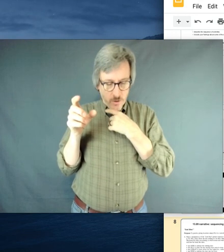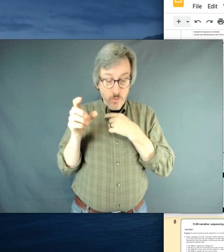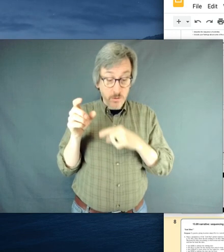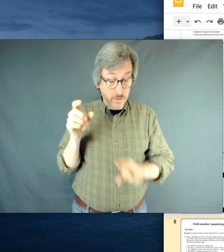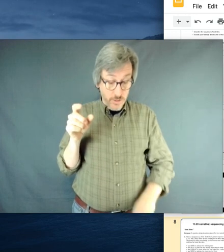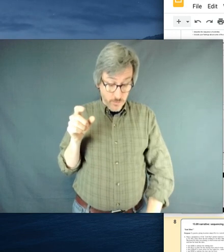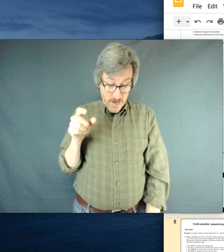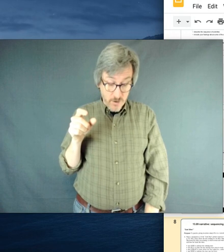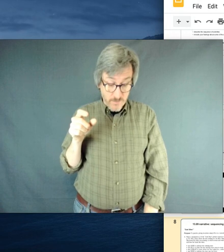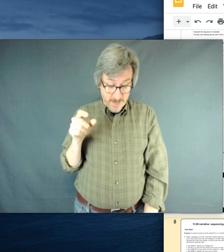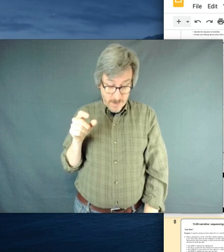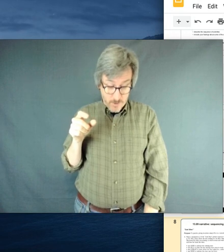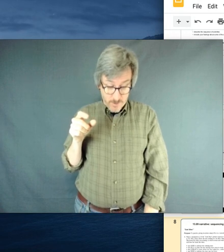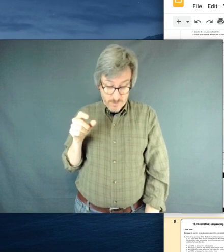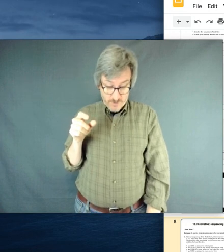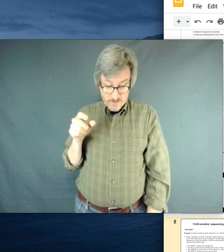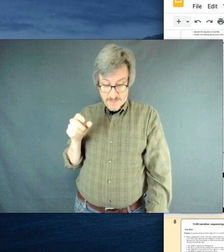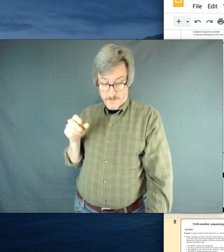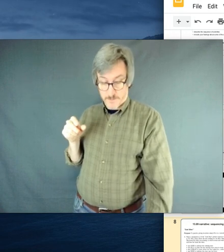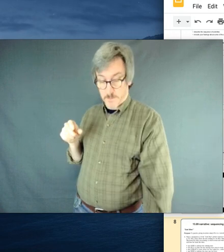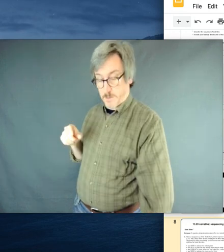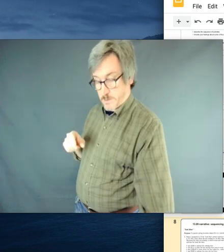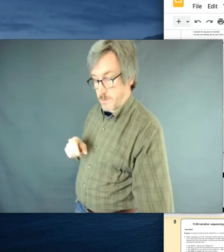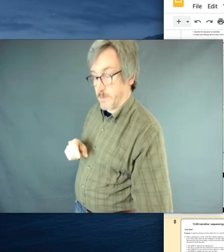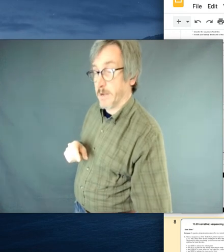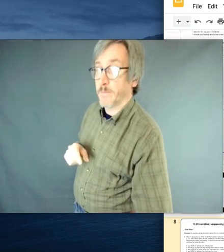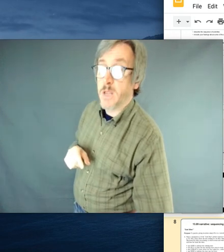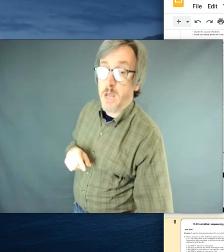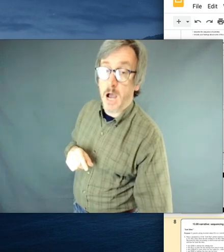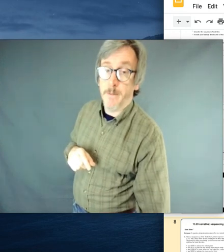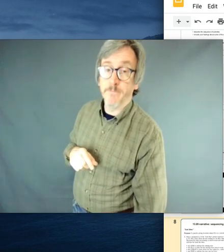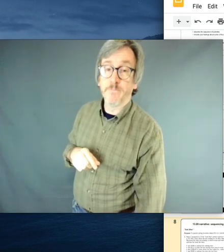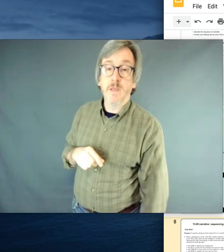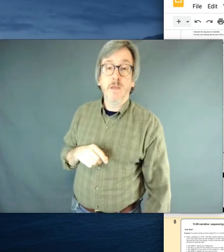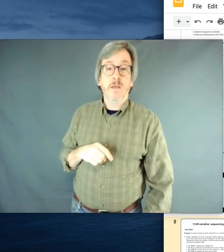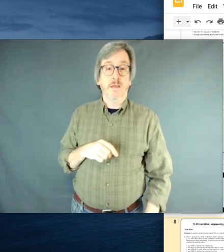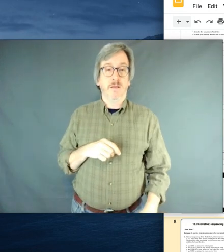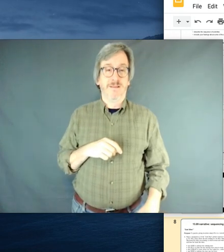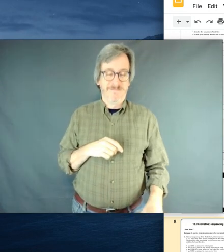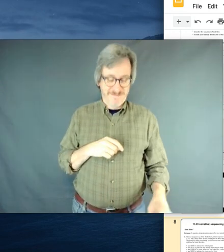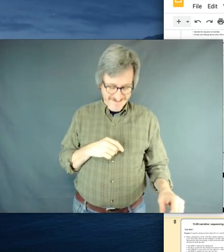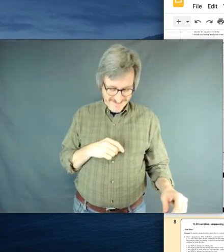taking, oh, you knock over my camera, I'm going to be very upset. All right.